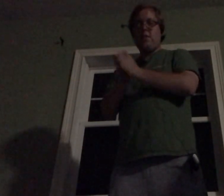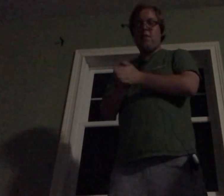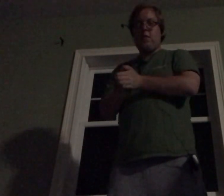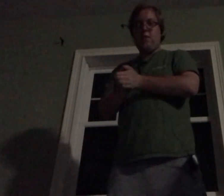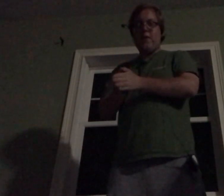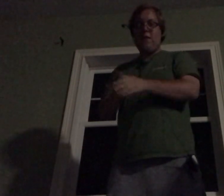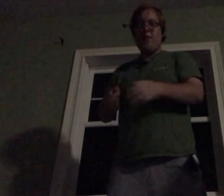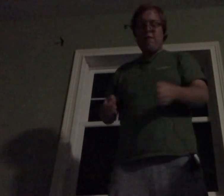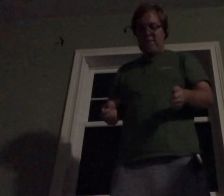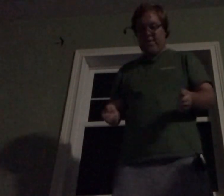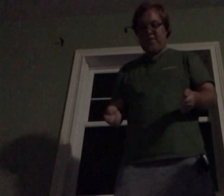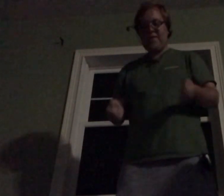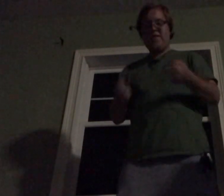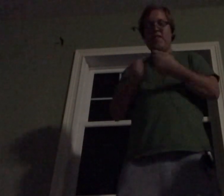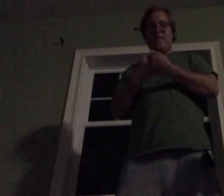of a New Era.